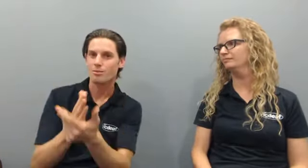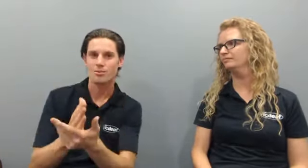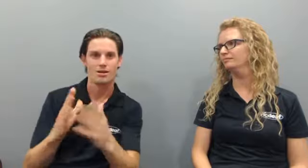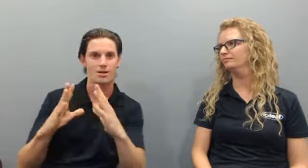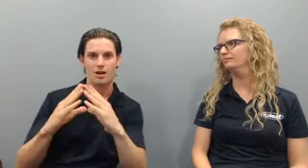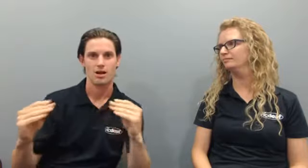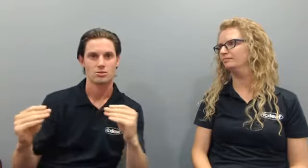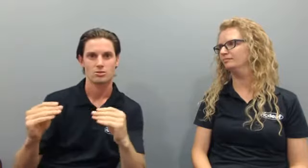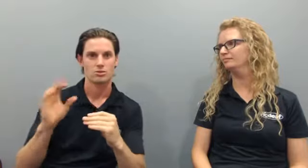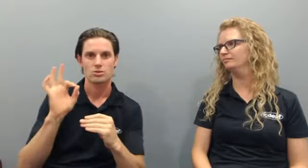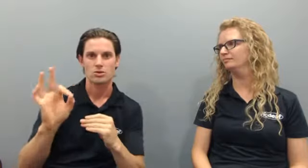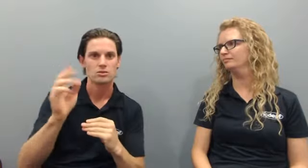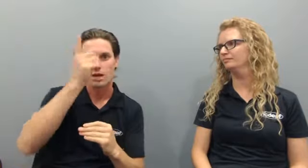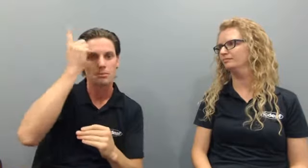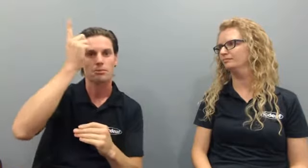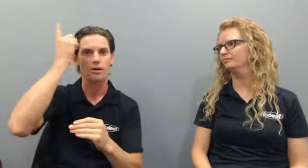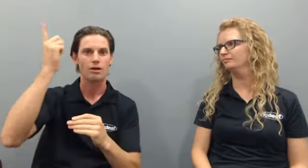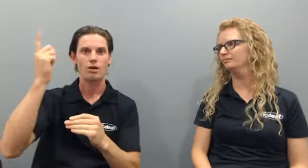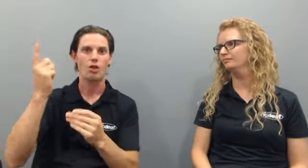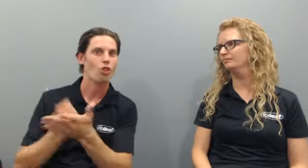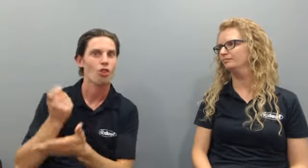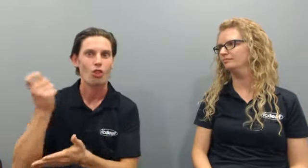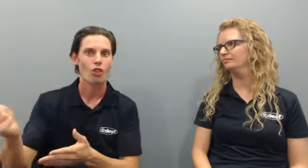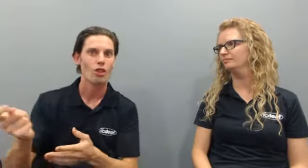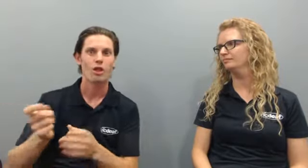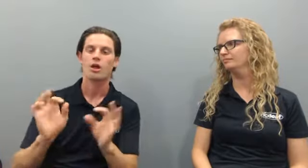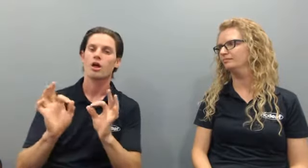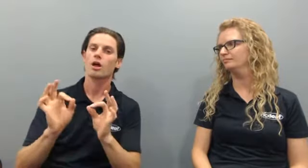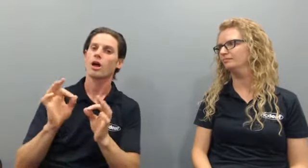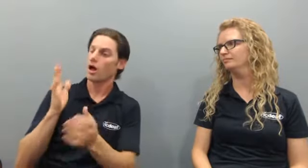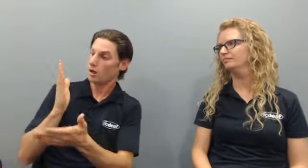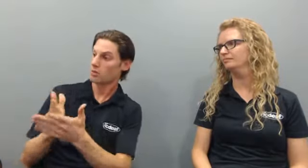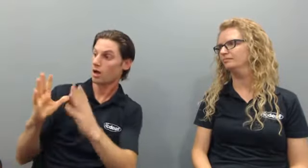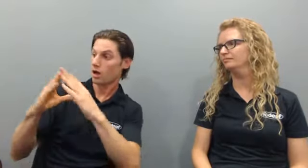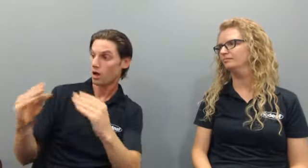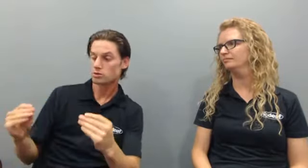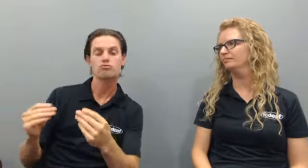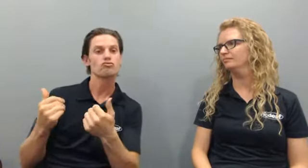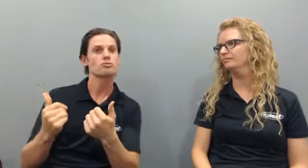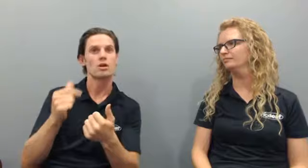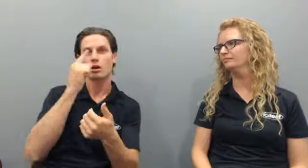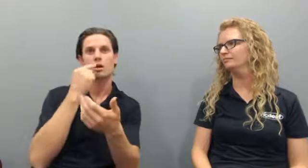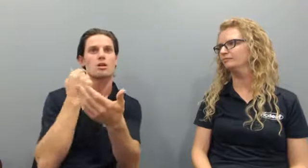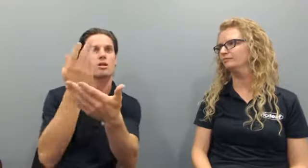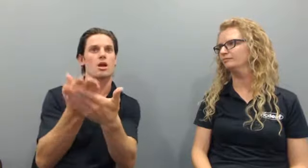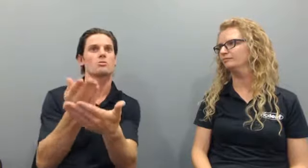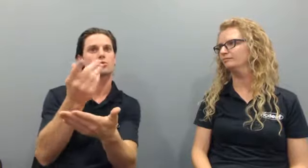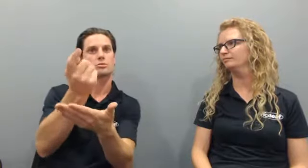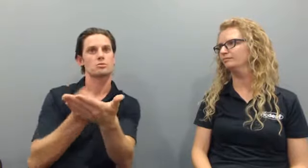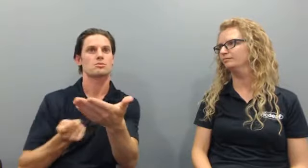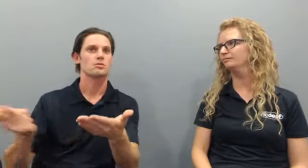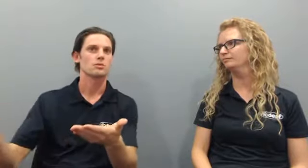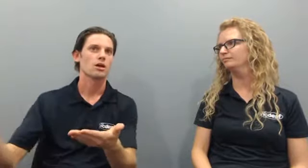You do have to provide proof and ensure that it was cancelled and not just randomly pay anything. So you